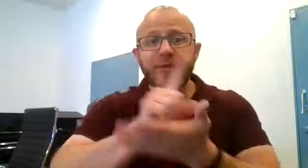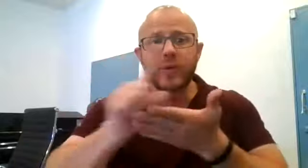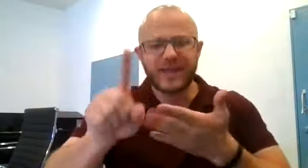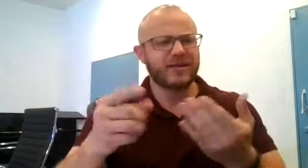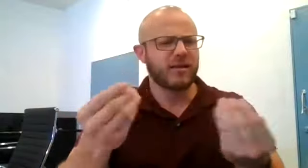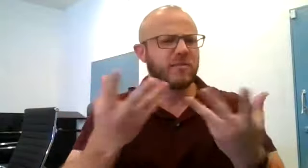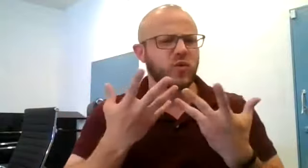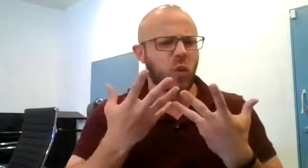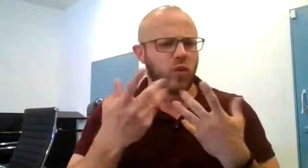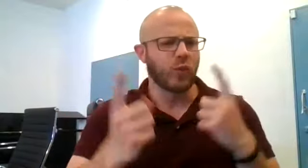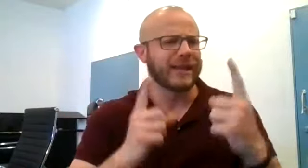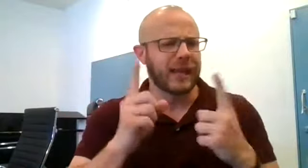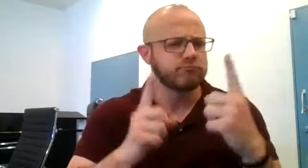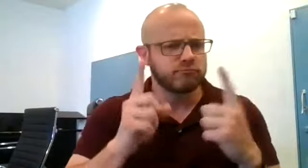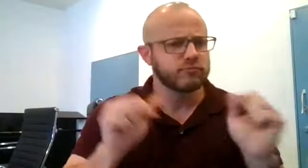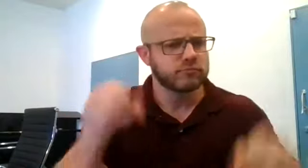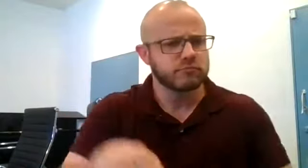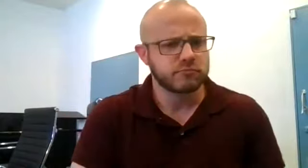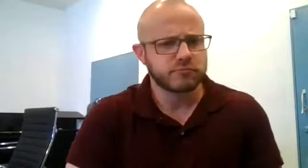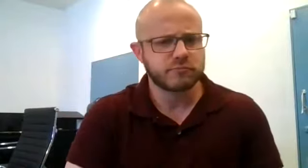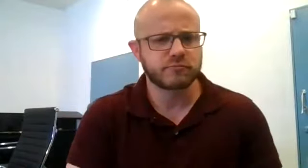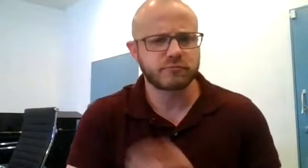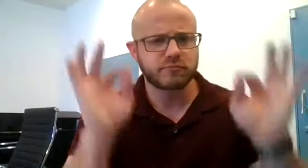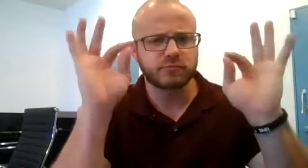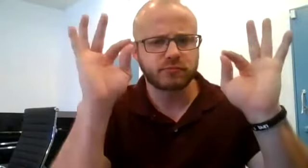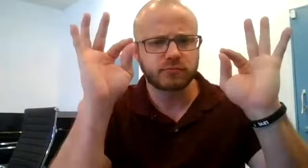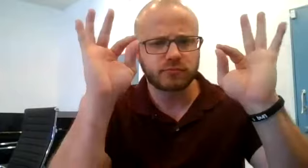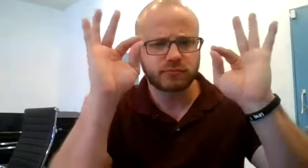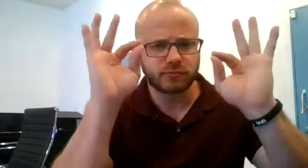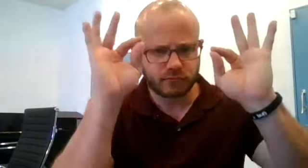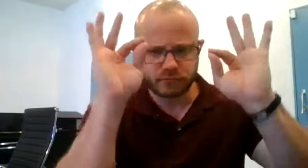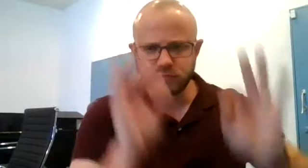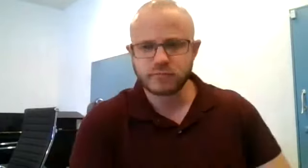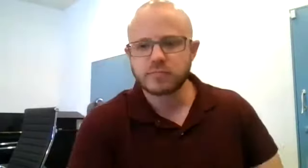next week, during the week, just go ahead and email me or contact me and we'll set something up.